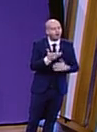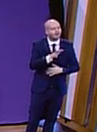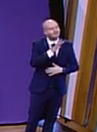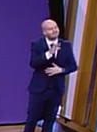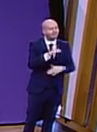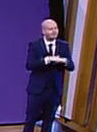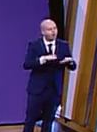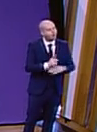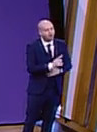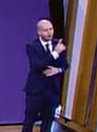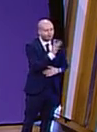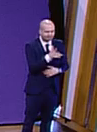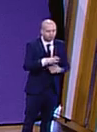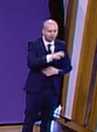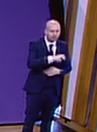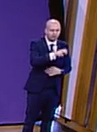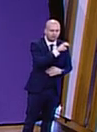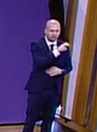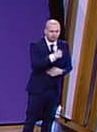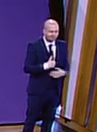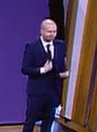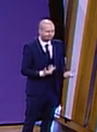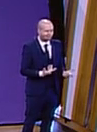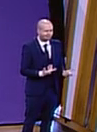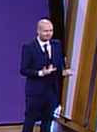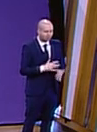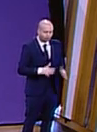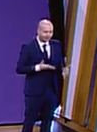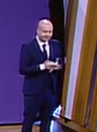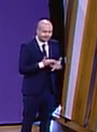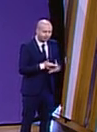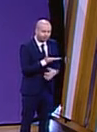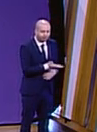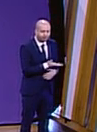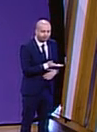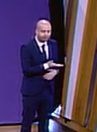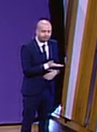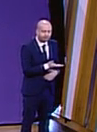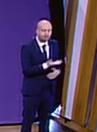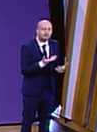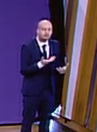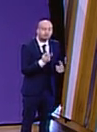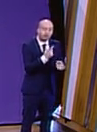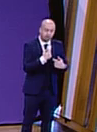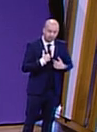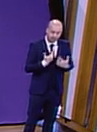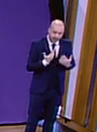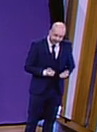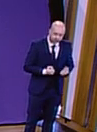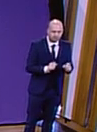some buildings which are simply not accessible. However, what we do have is almost all the buildings are accessible on